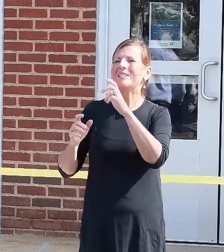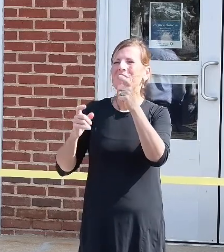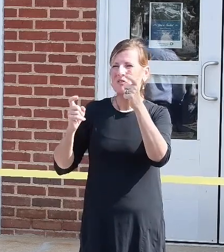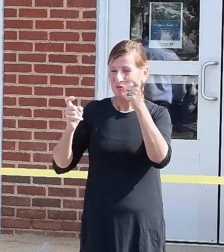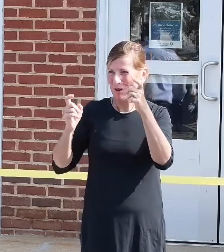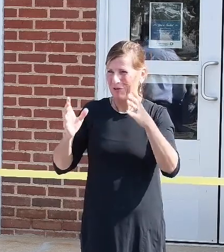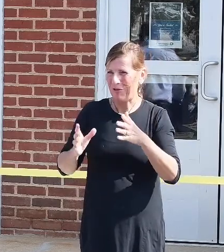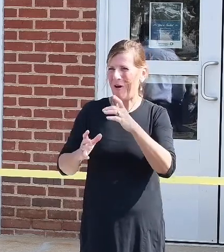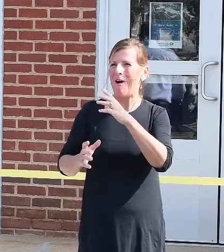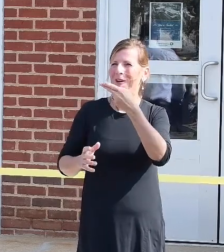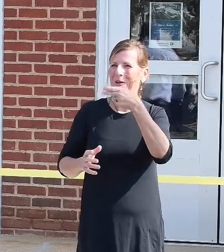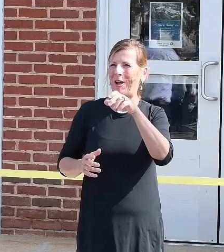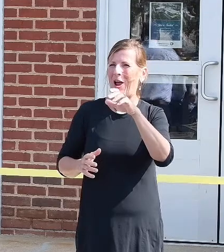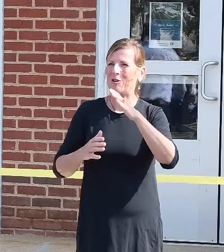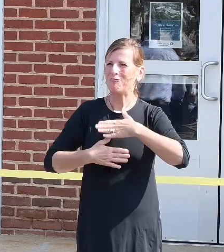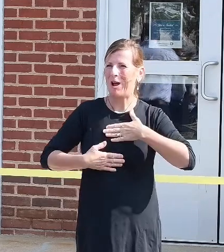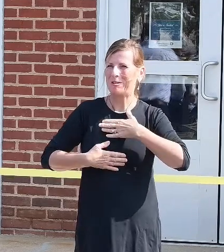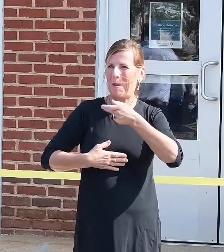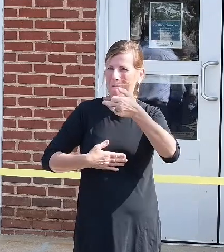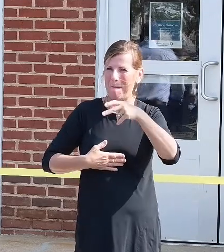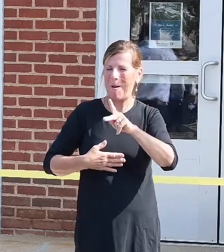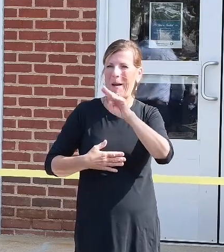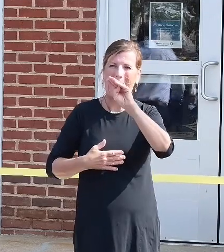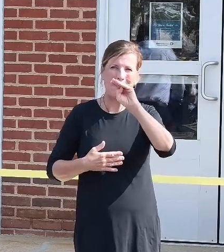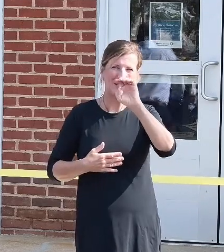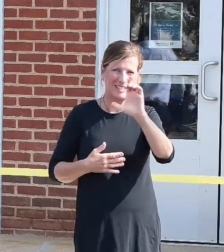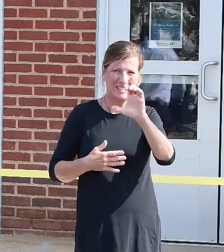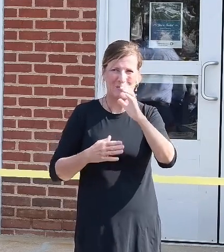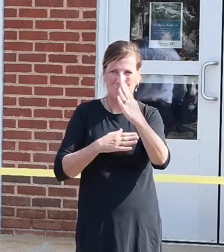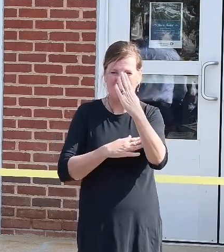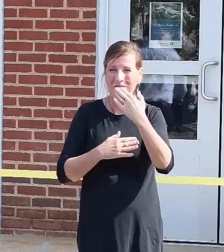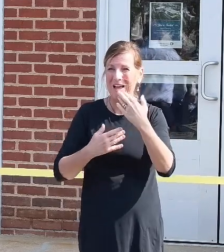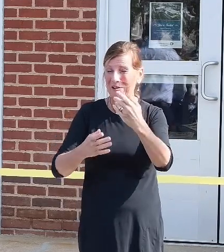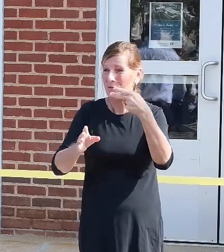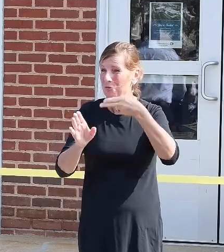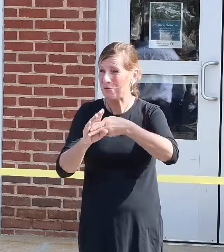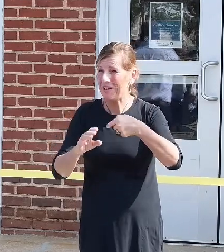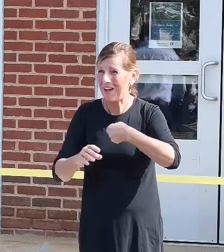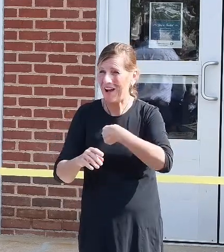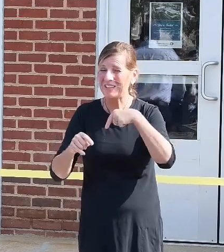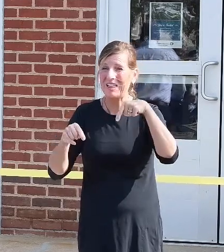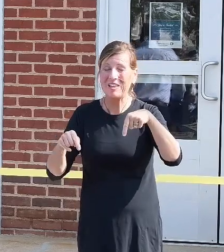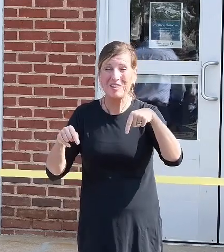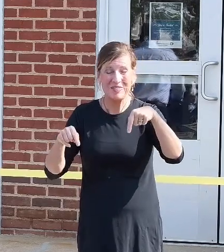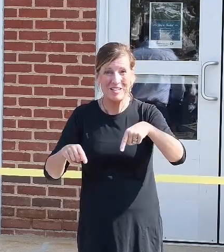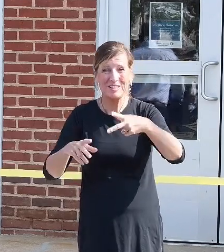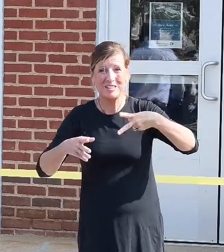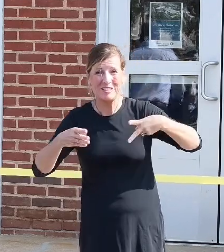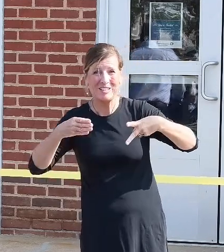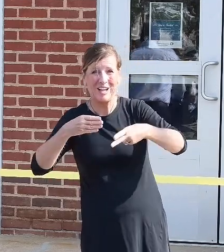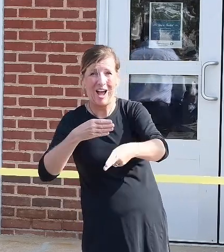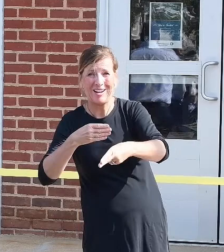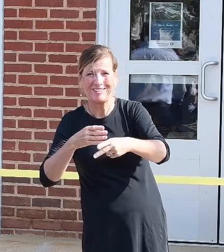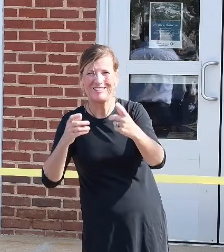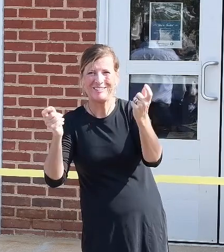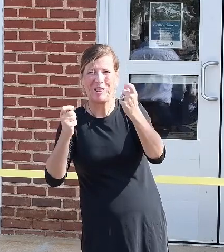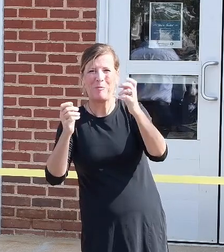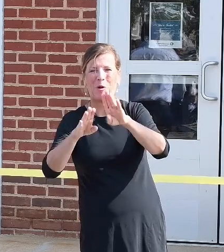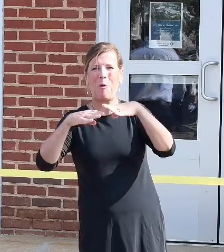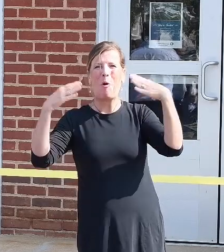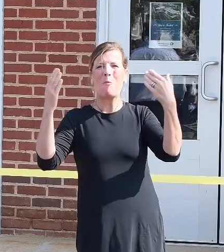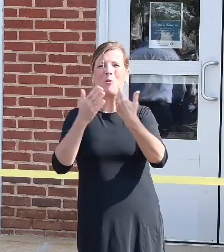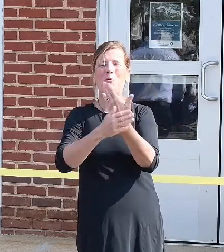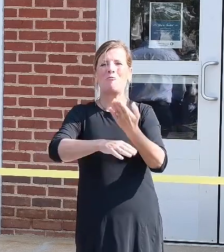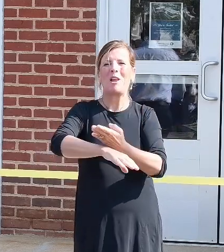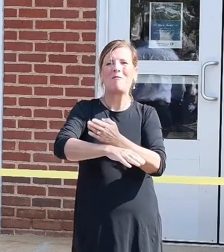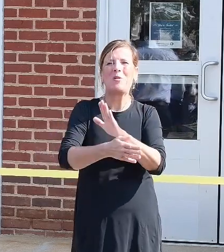your MC this morning. Thank you for joining us for this ribbon cutting ceremony to celebrate the opening of this newly renovated school